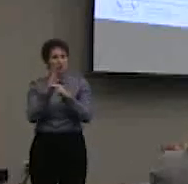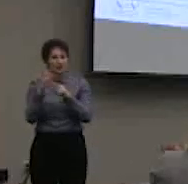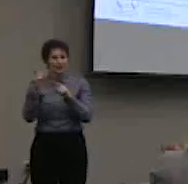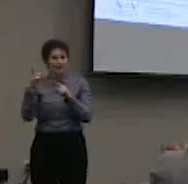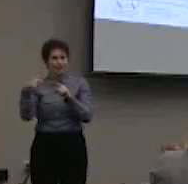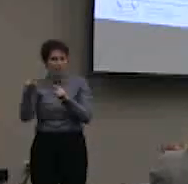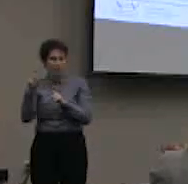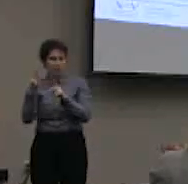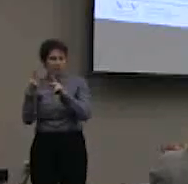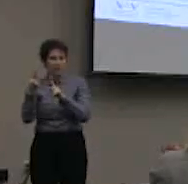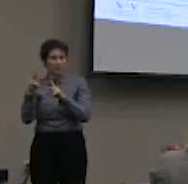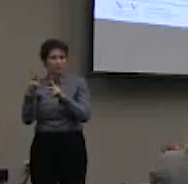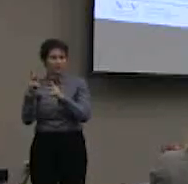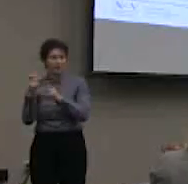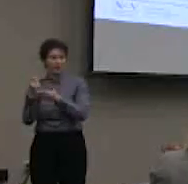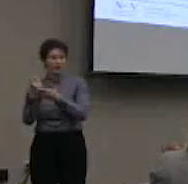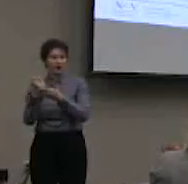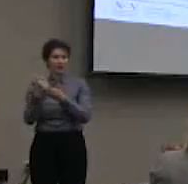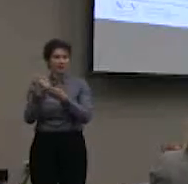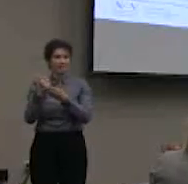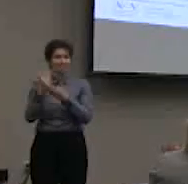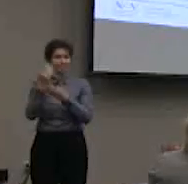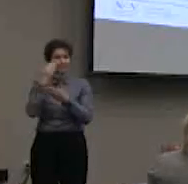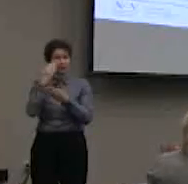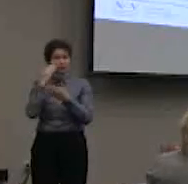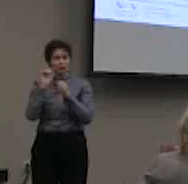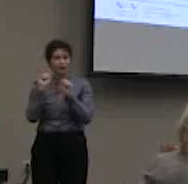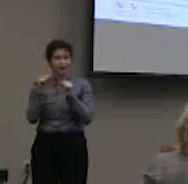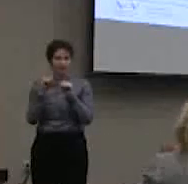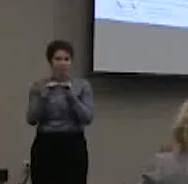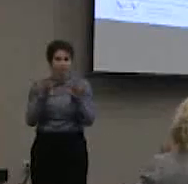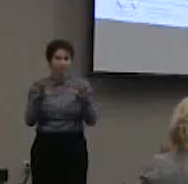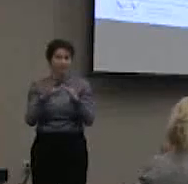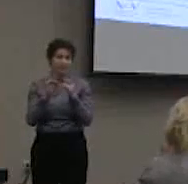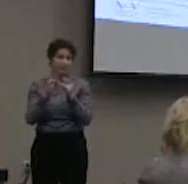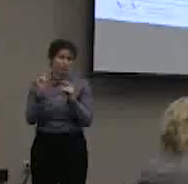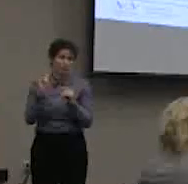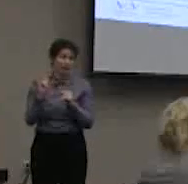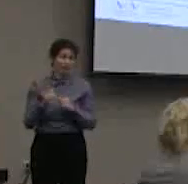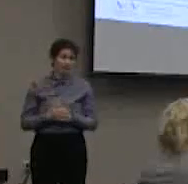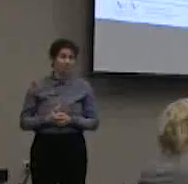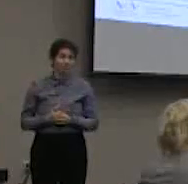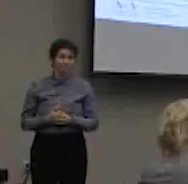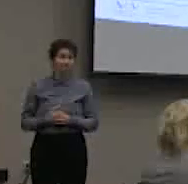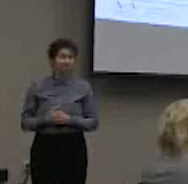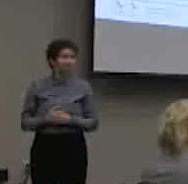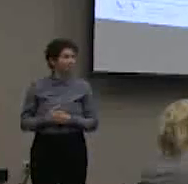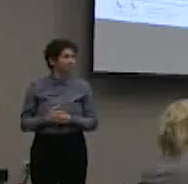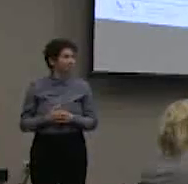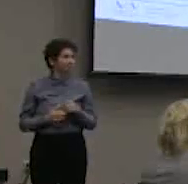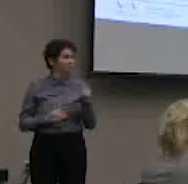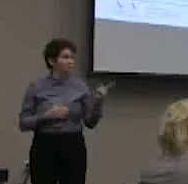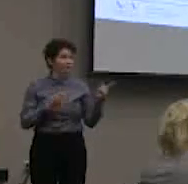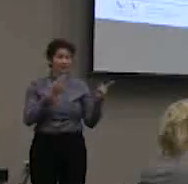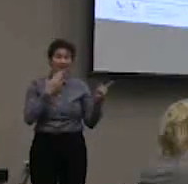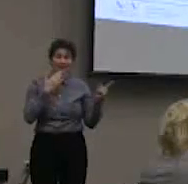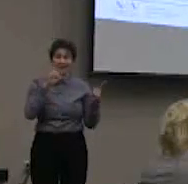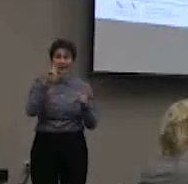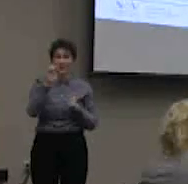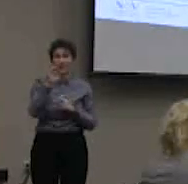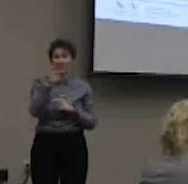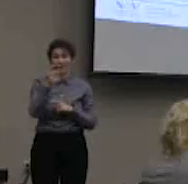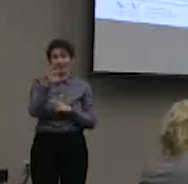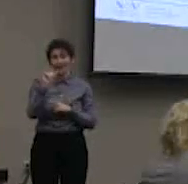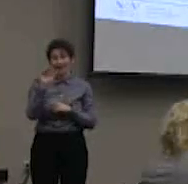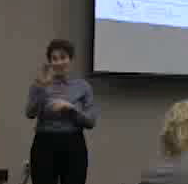as a way to get the message out as well. I just want to thank Rebecca and their team for being willing to do this work for